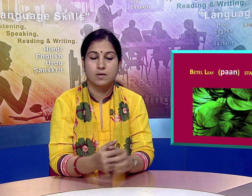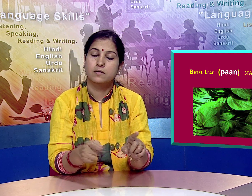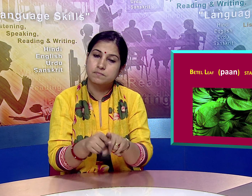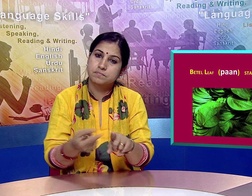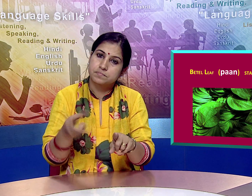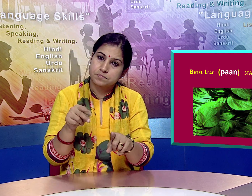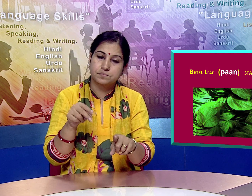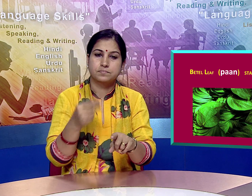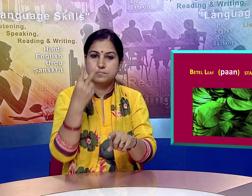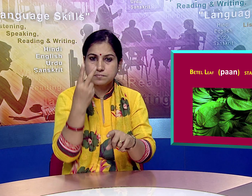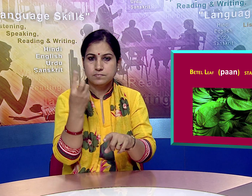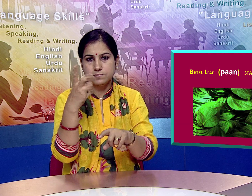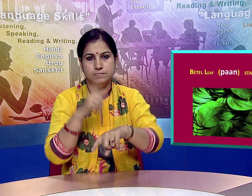and repeat it 2-3 times.